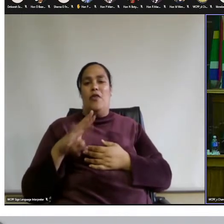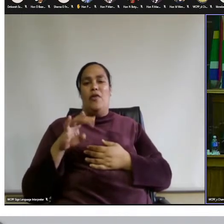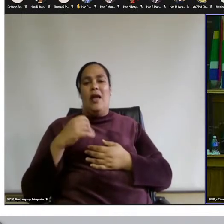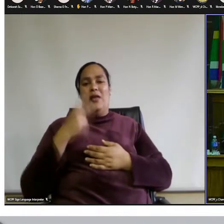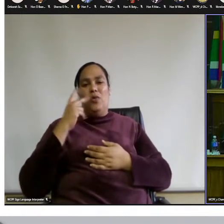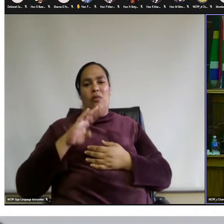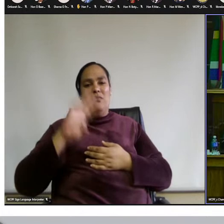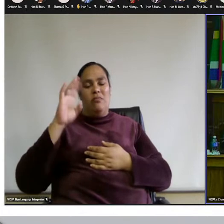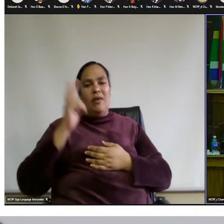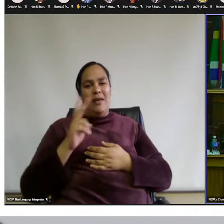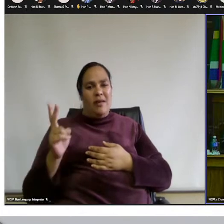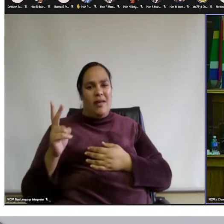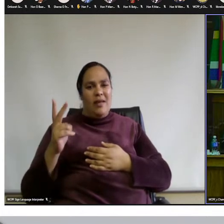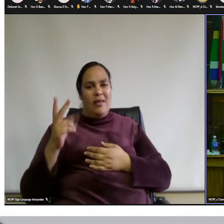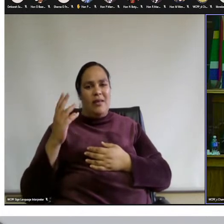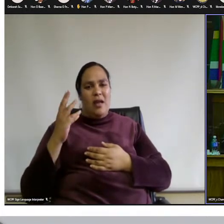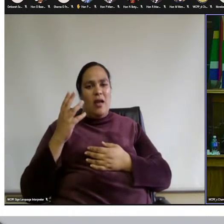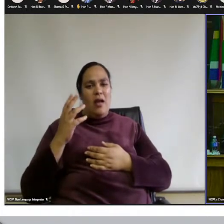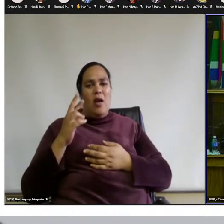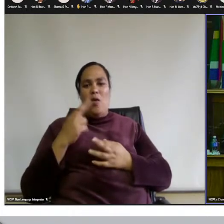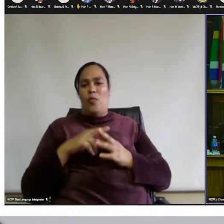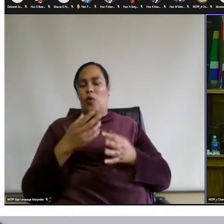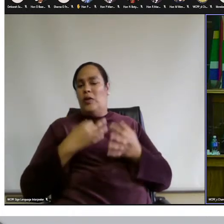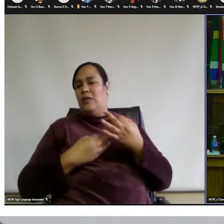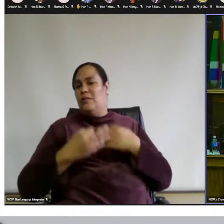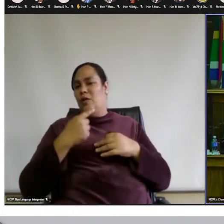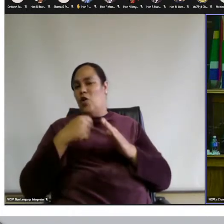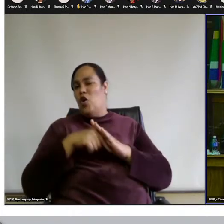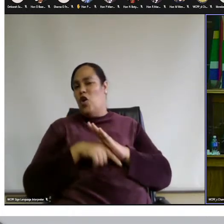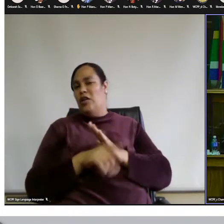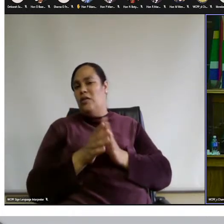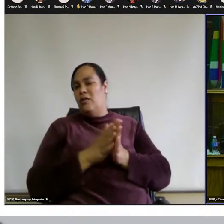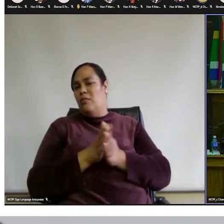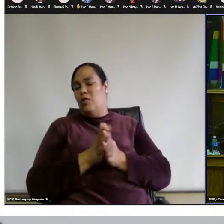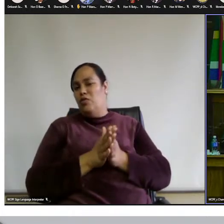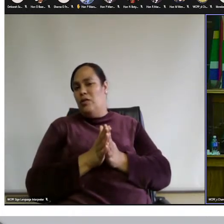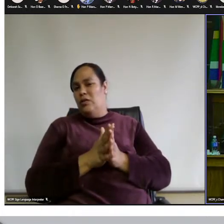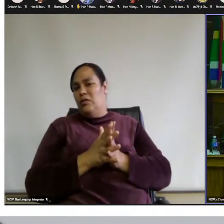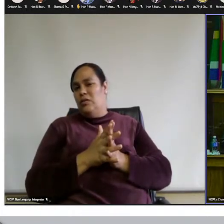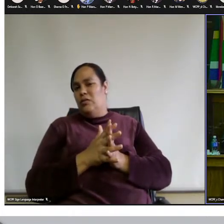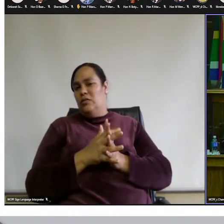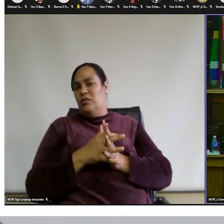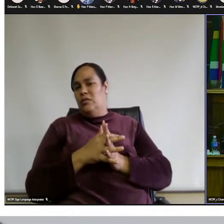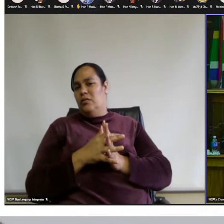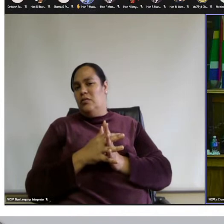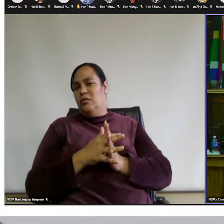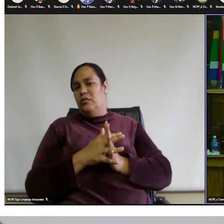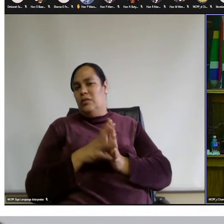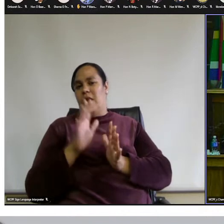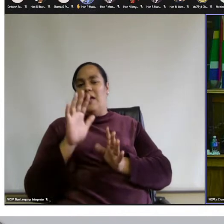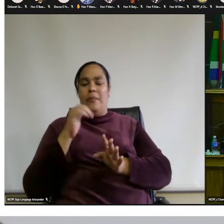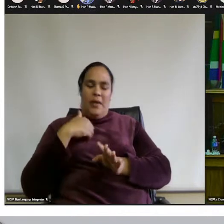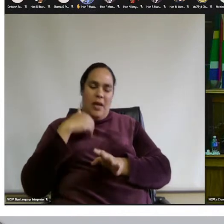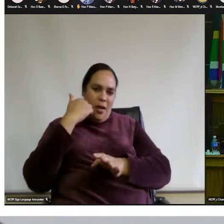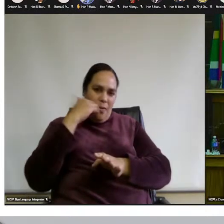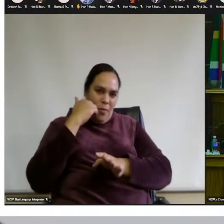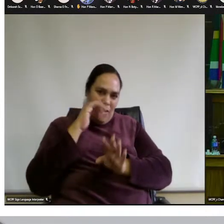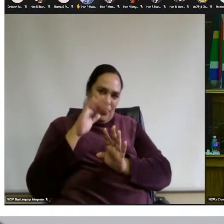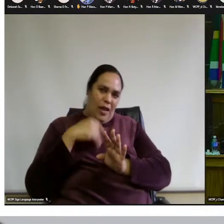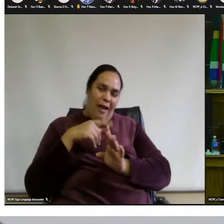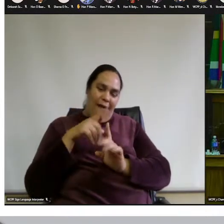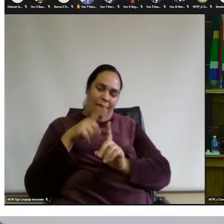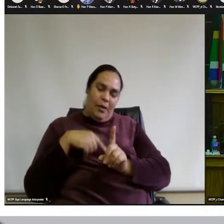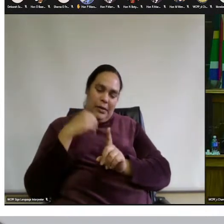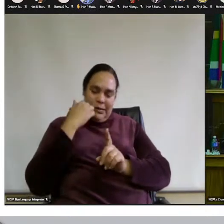was up again. I hope it's not an explanation on the content of the motions. I do apologise. I failed to lower